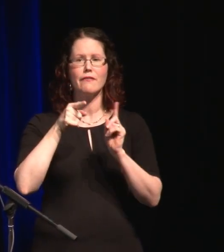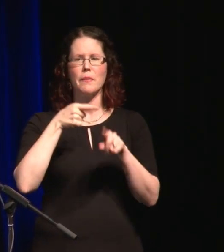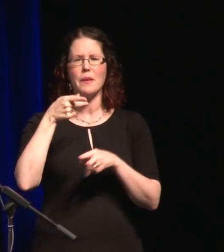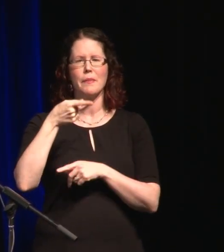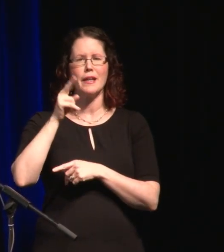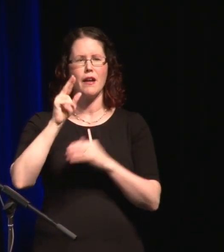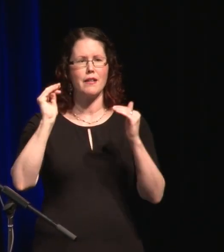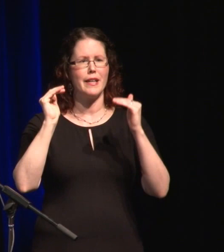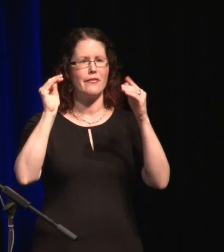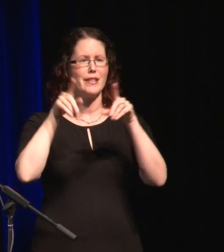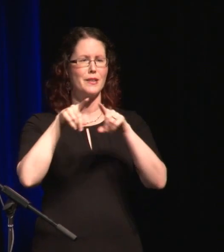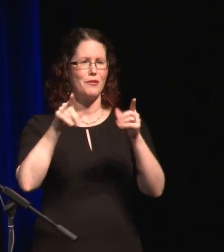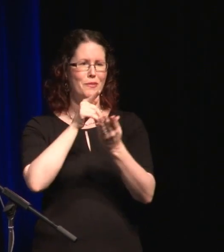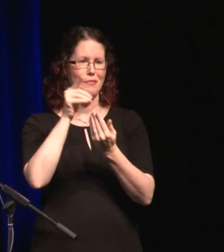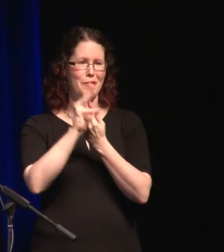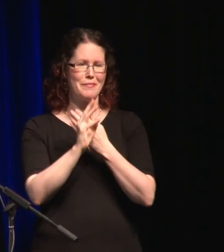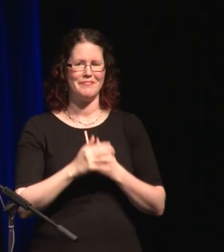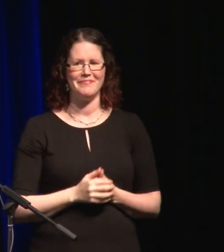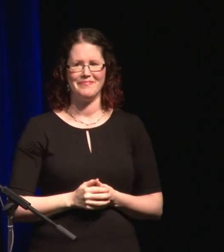Advanced Diploma Program.